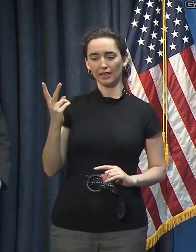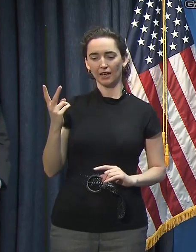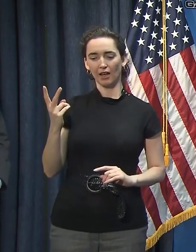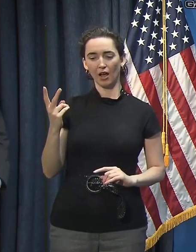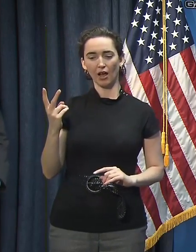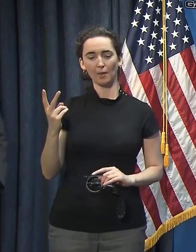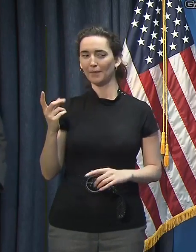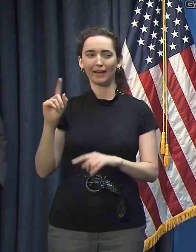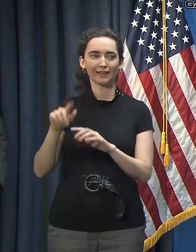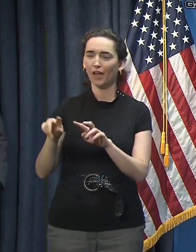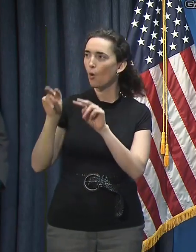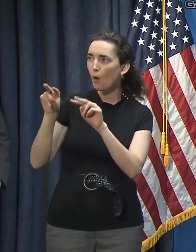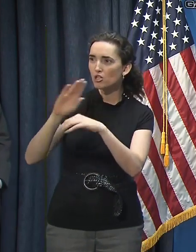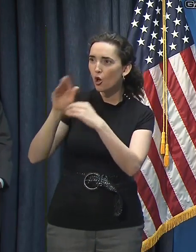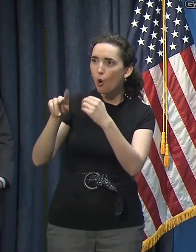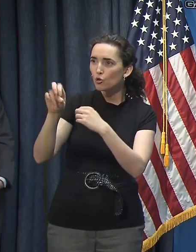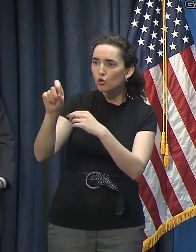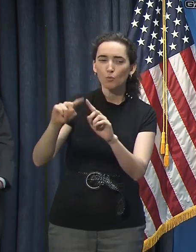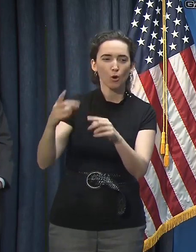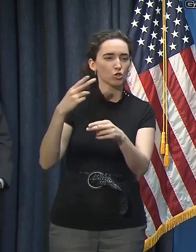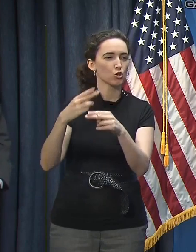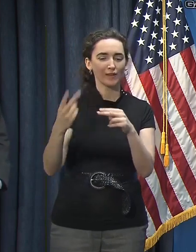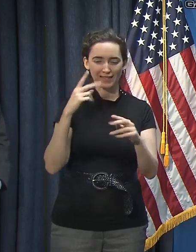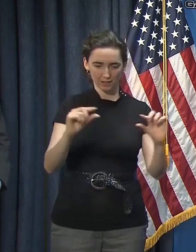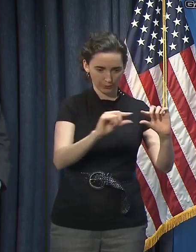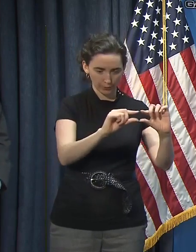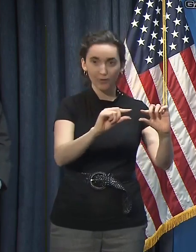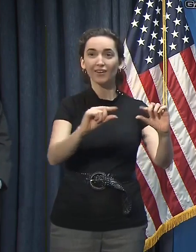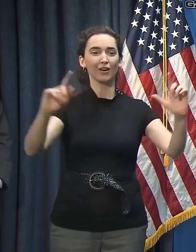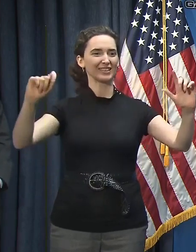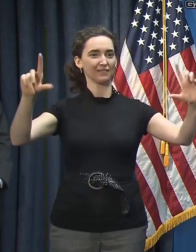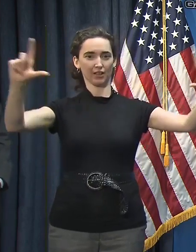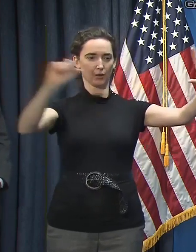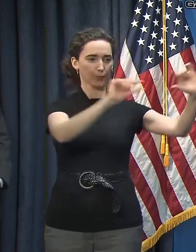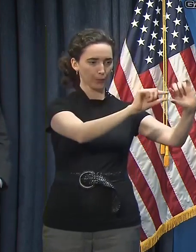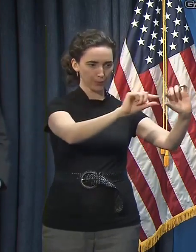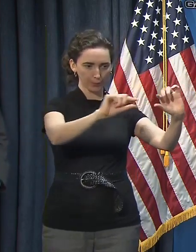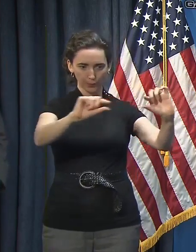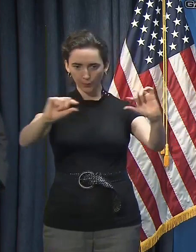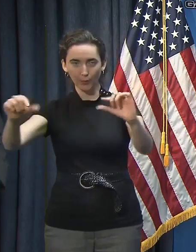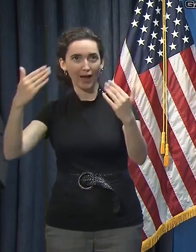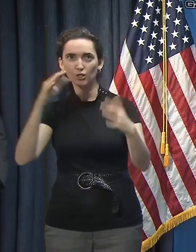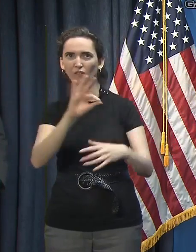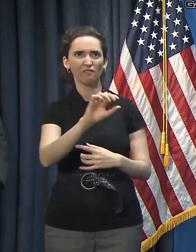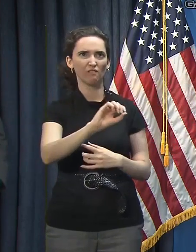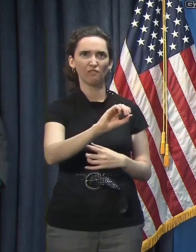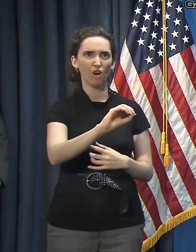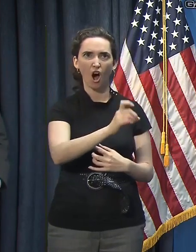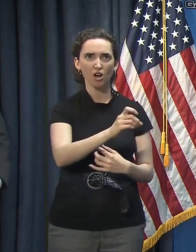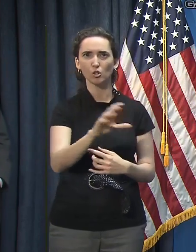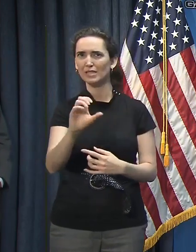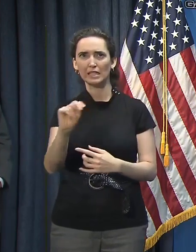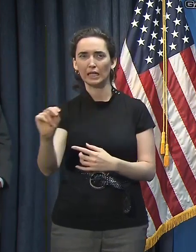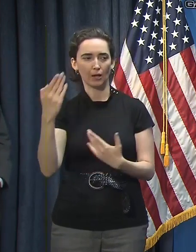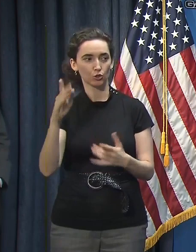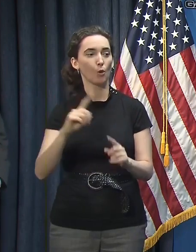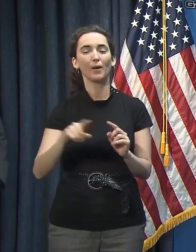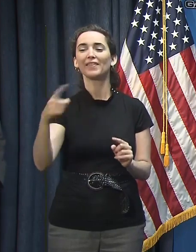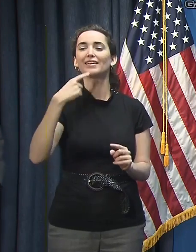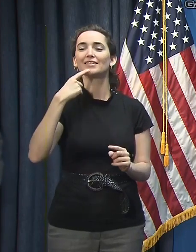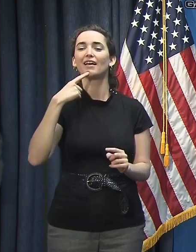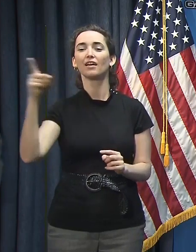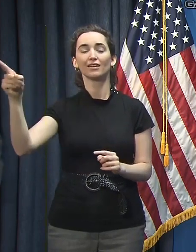wasn't able to watch the segment. It scrolled across the bottom of the screen, and I don't remember if it was Fox or CNN, that said there are